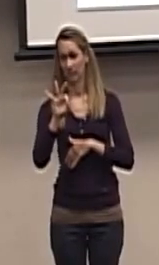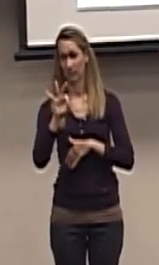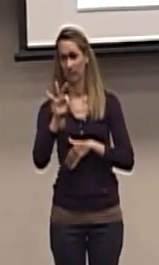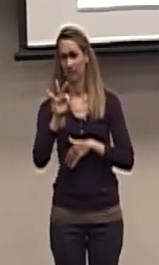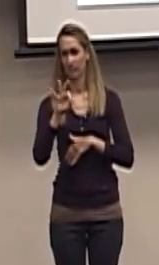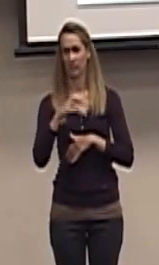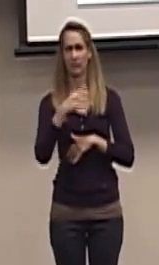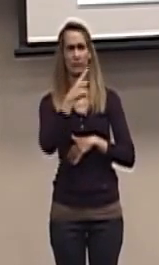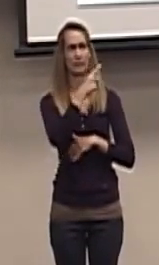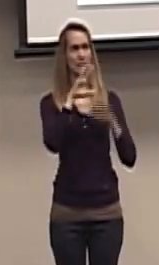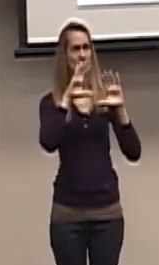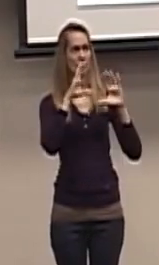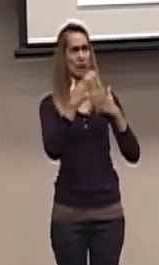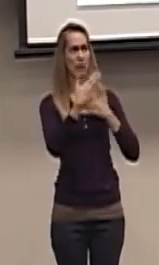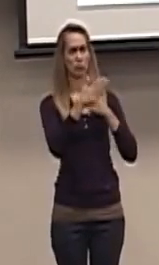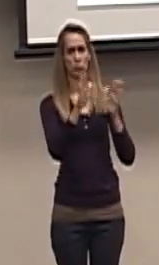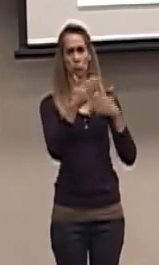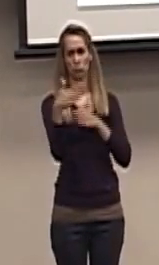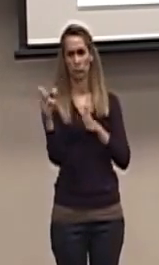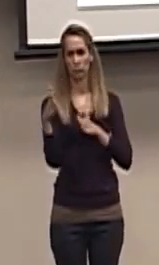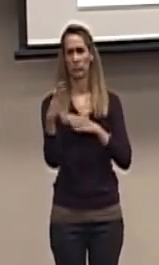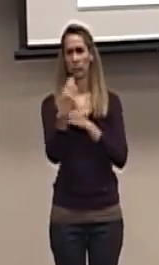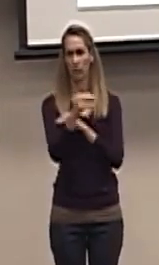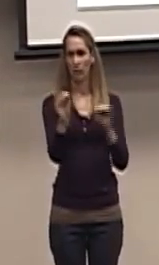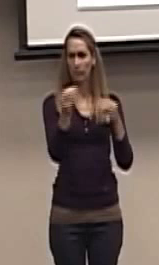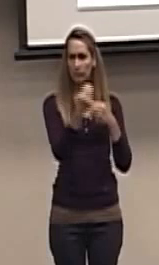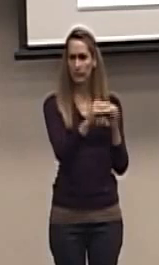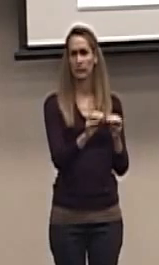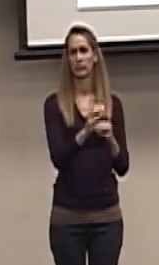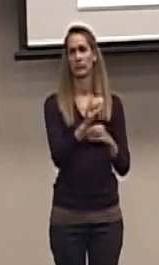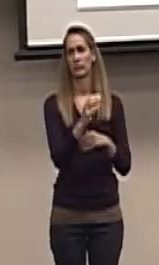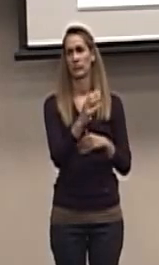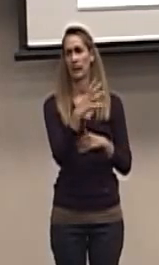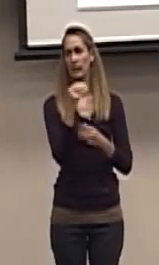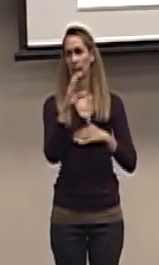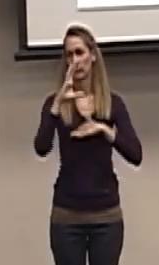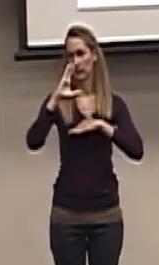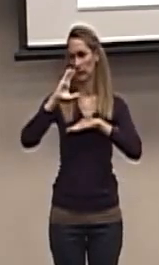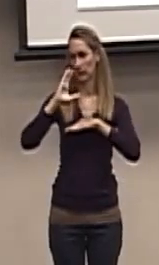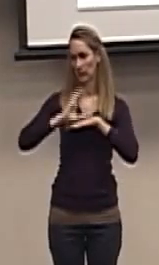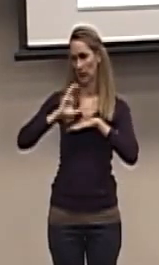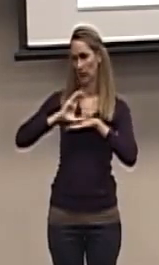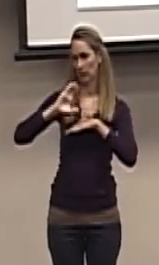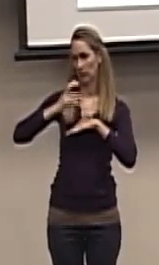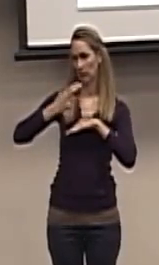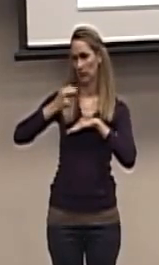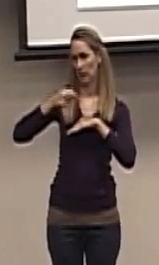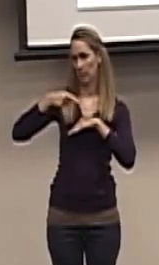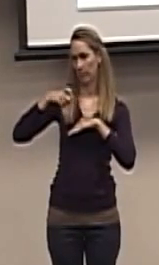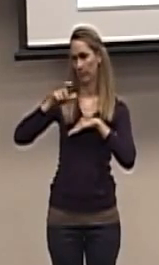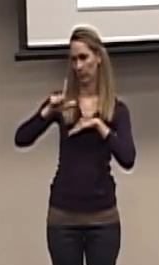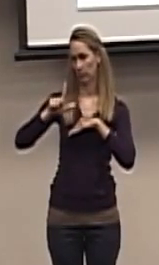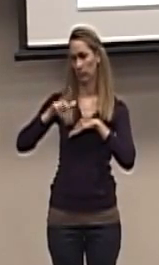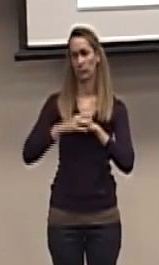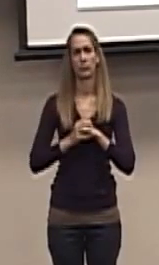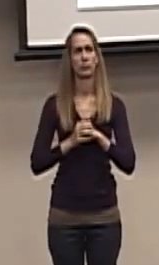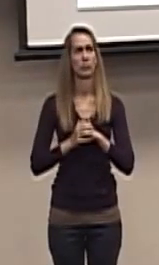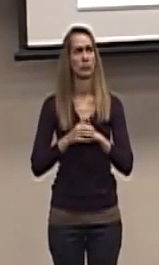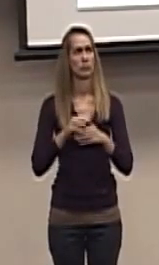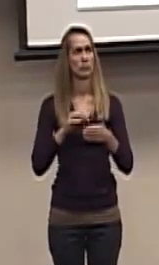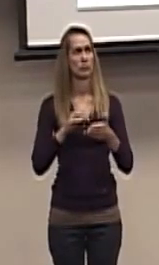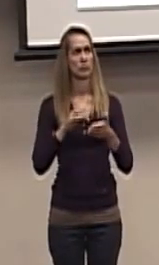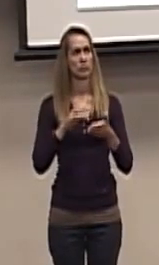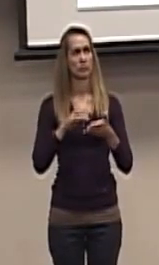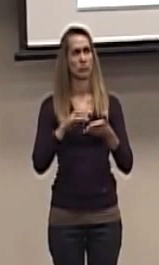as the classrooms, offices, as well as the chapel for the church. And the students who were enrolled were